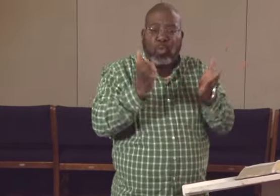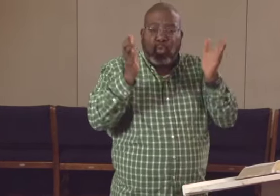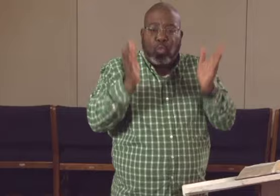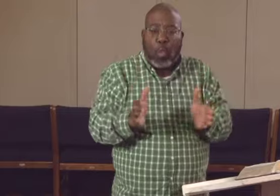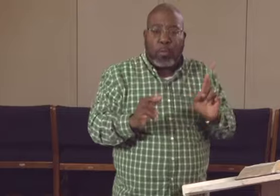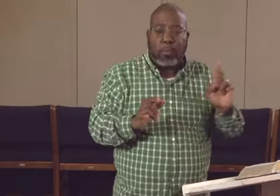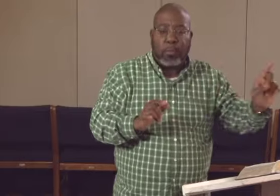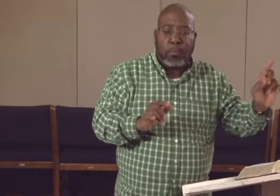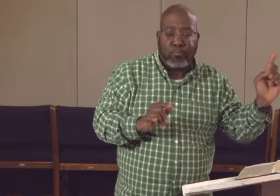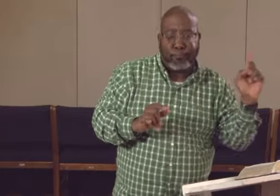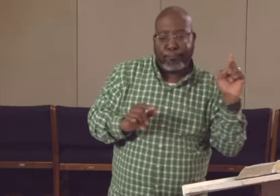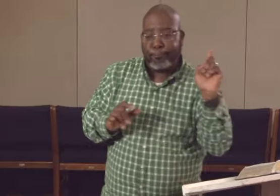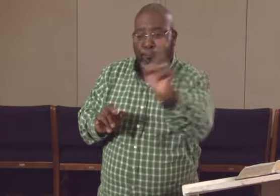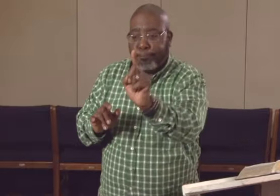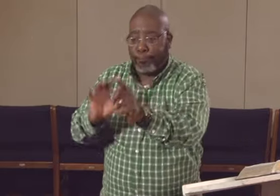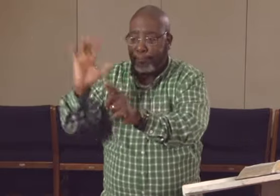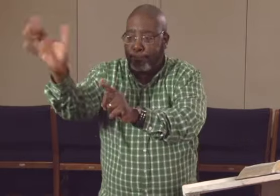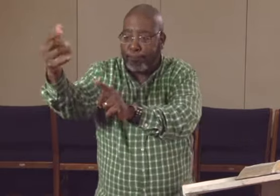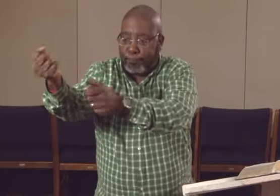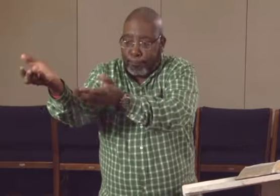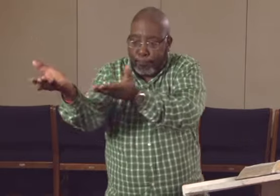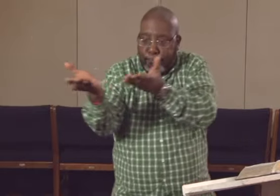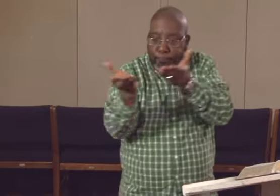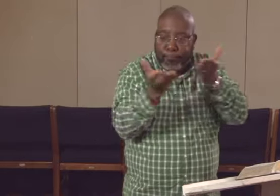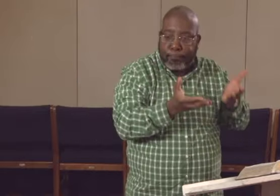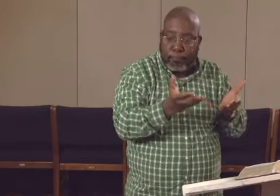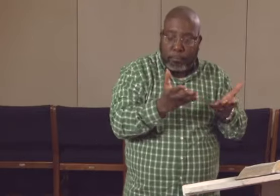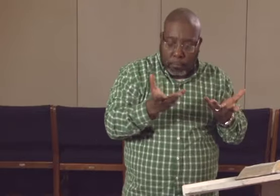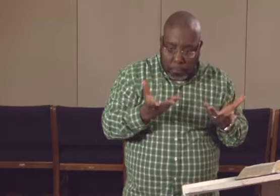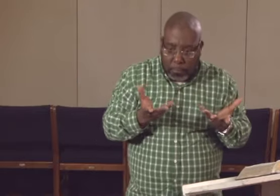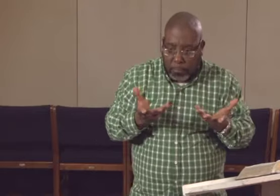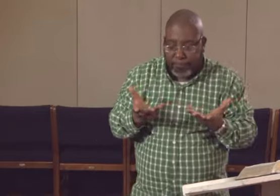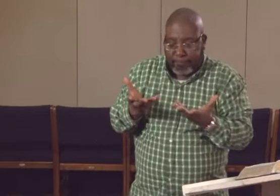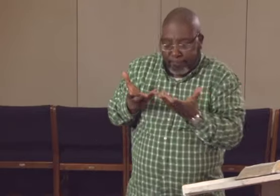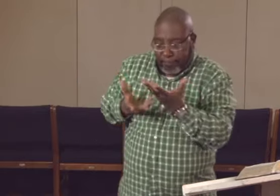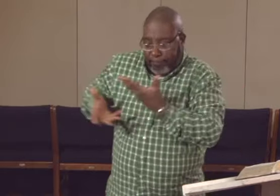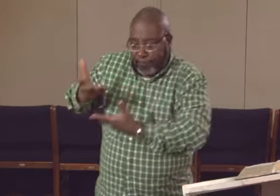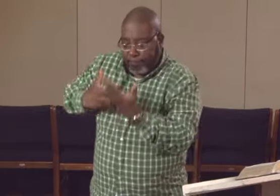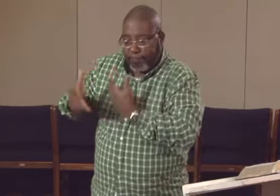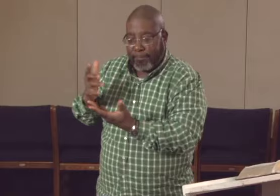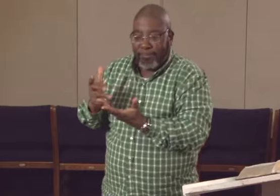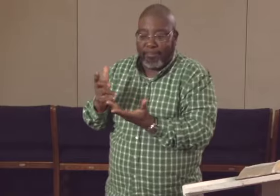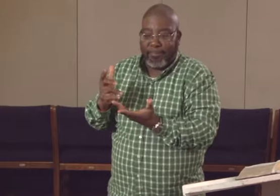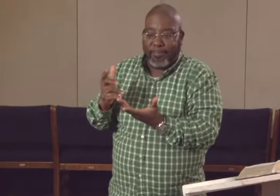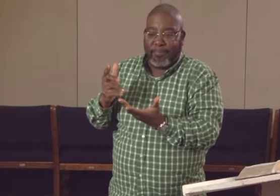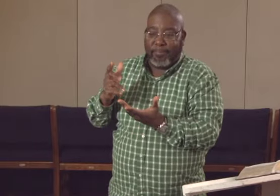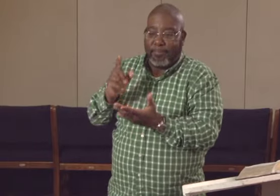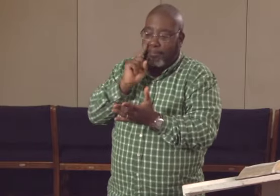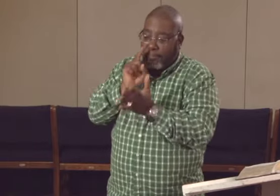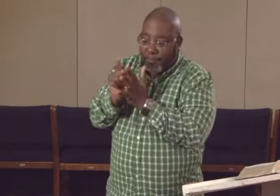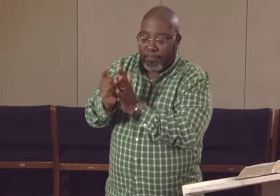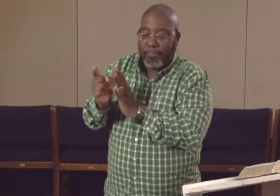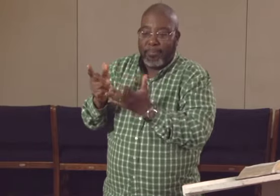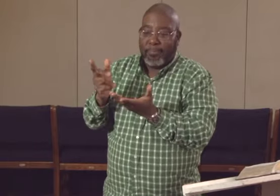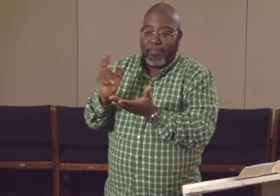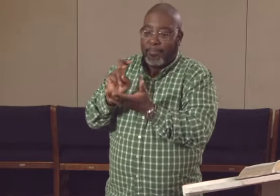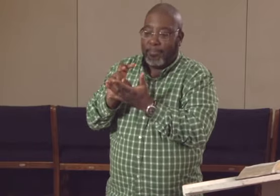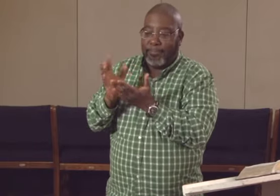servants to go to that woman's home and bring her into the presence of the king. And so he talked with her, met